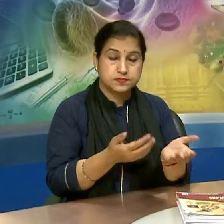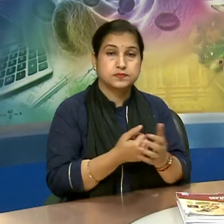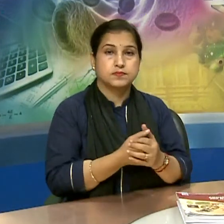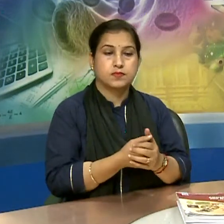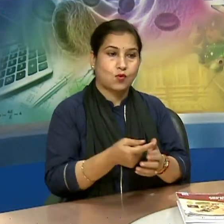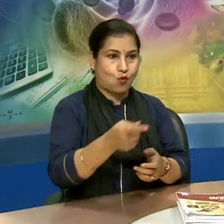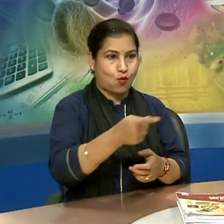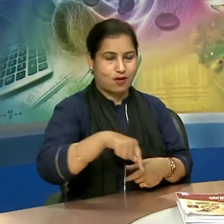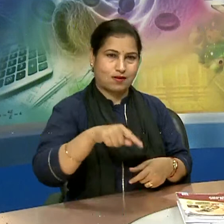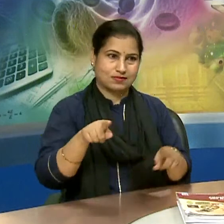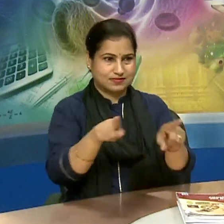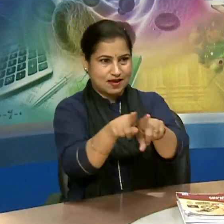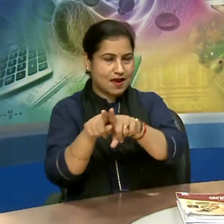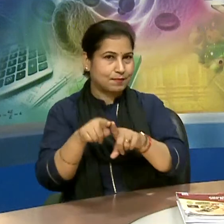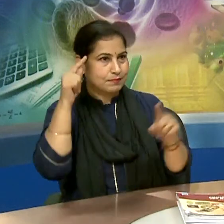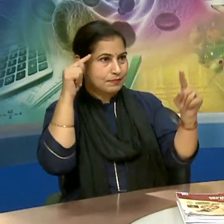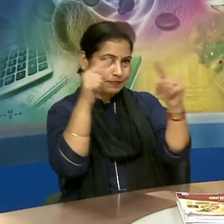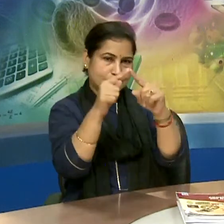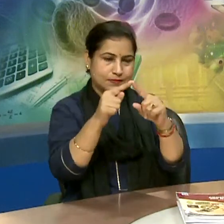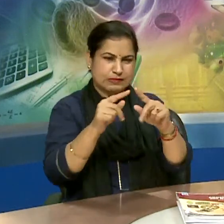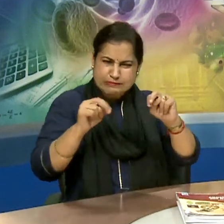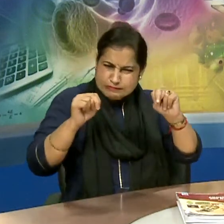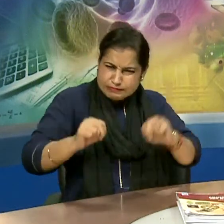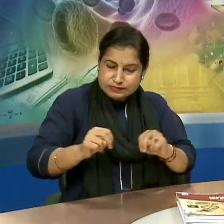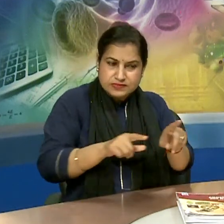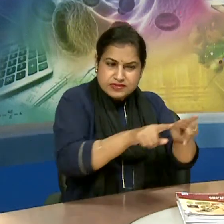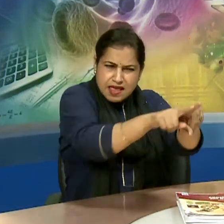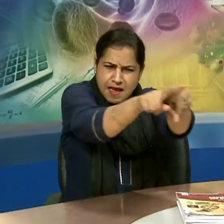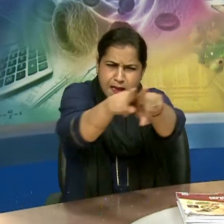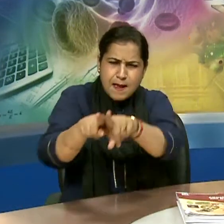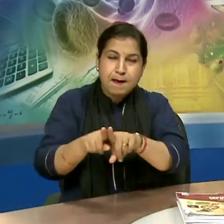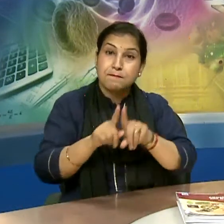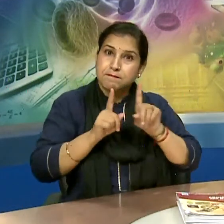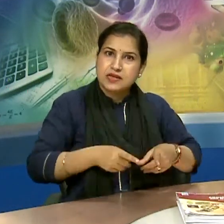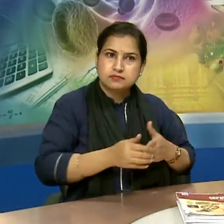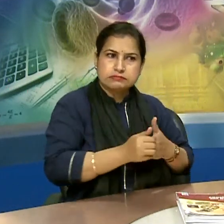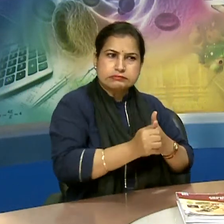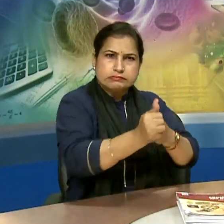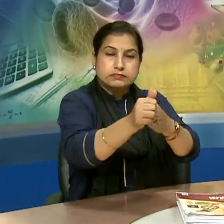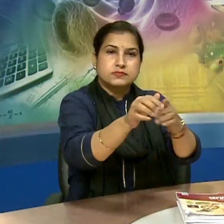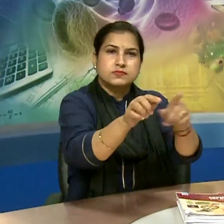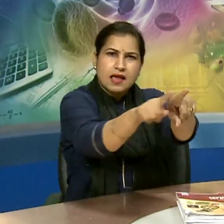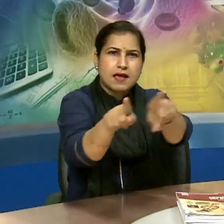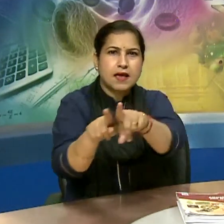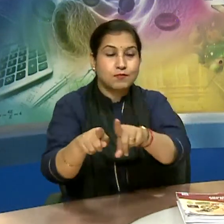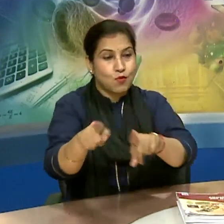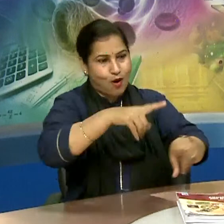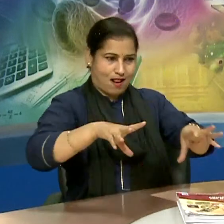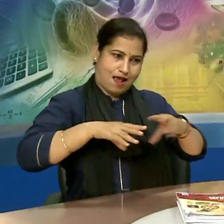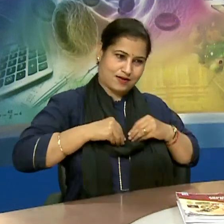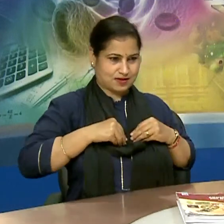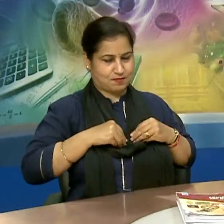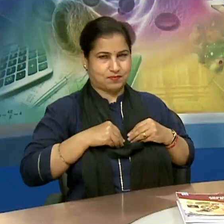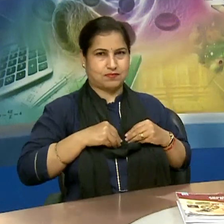For this, a standard of measurement had to be